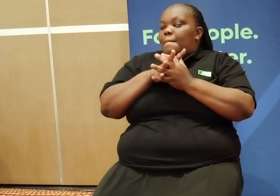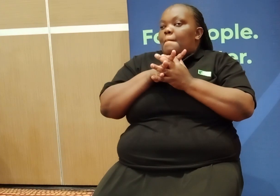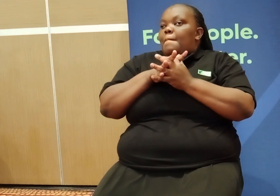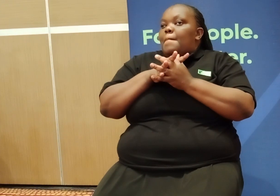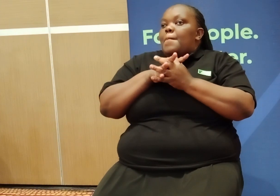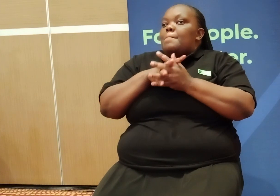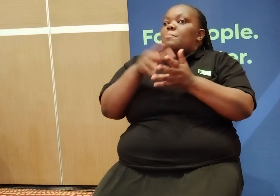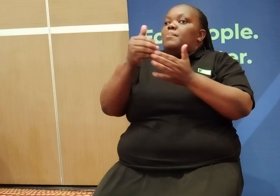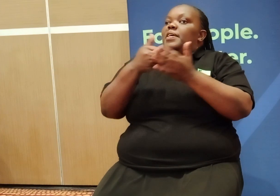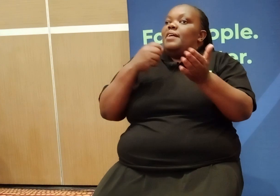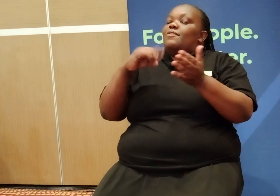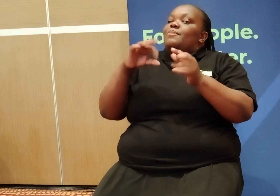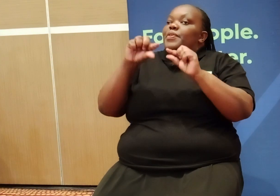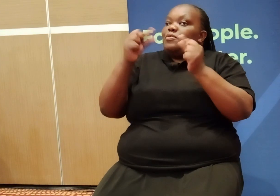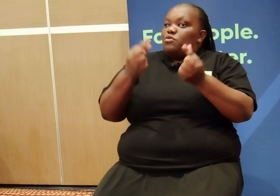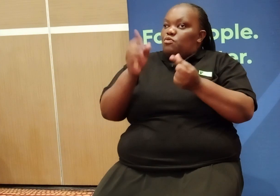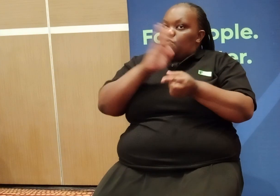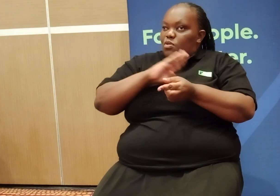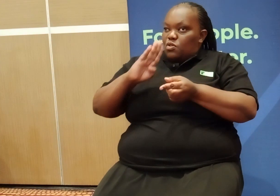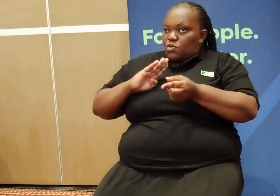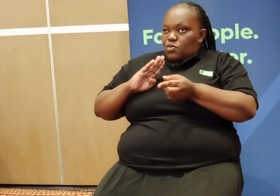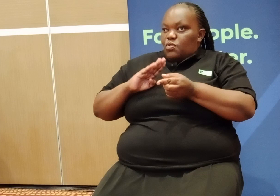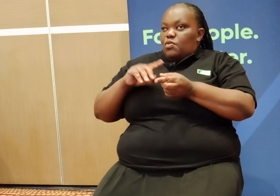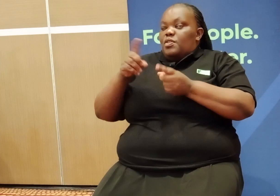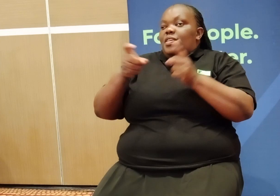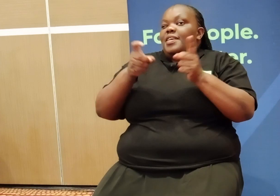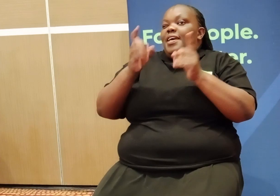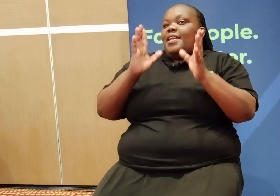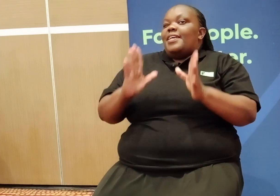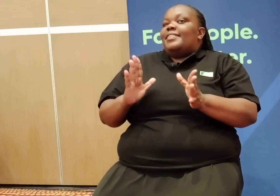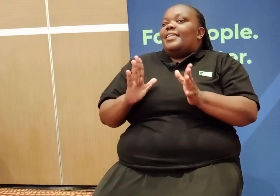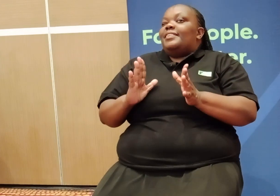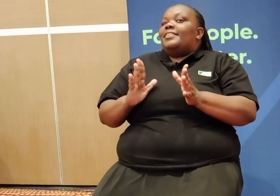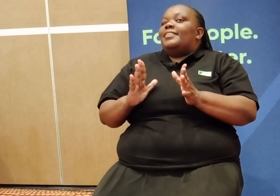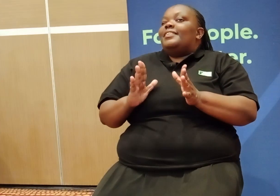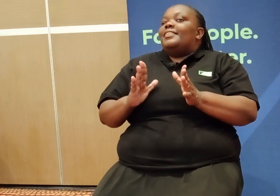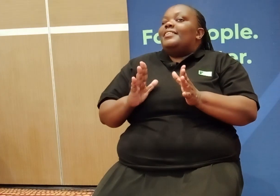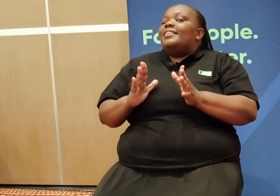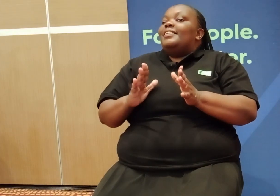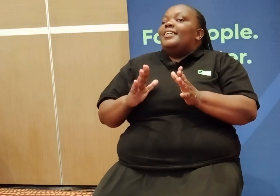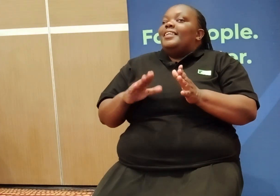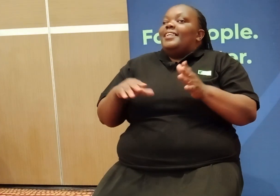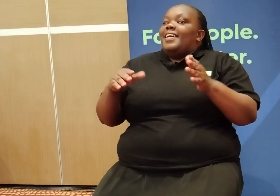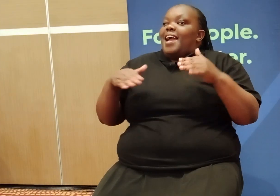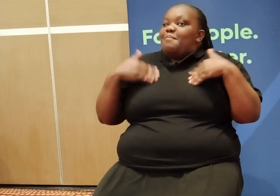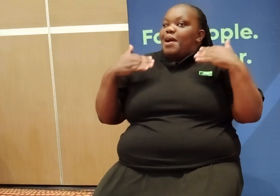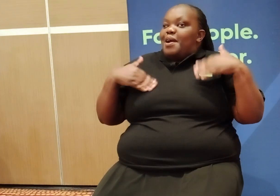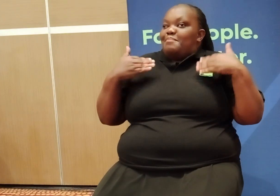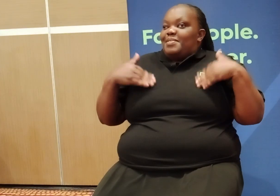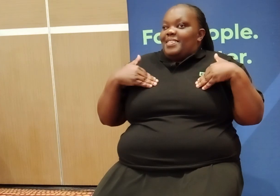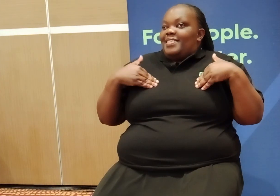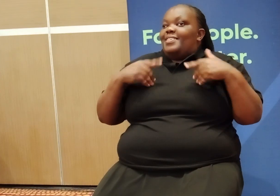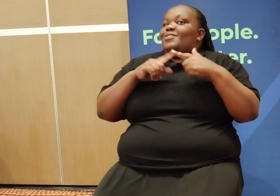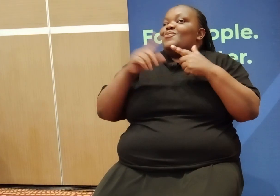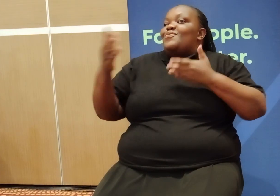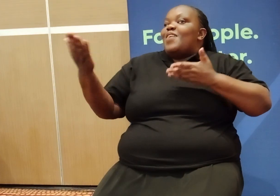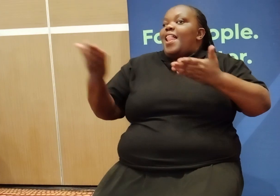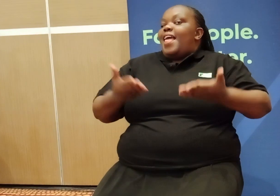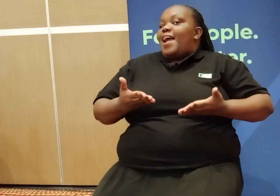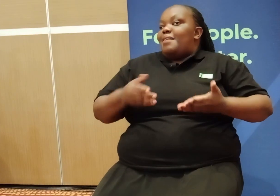On behalf of the group board of directors, I'm really delighted to welcome you to this